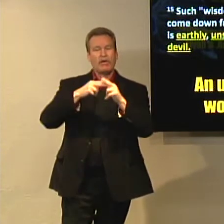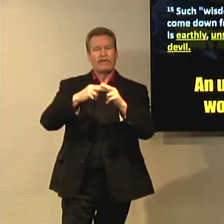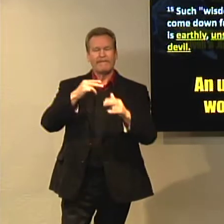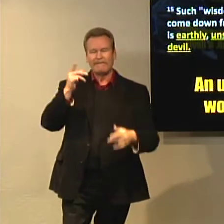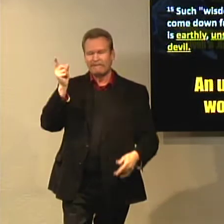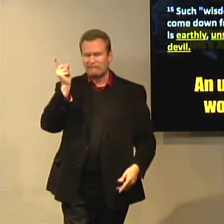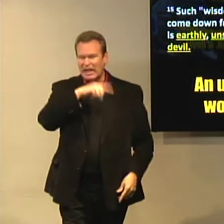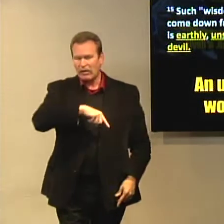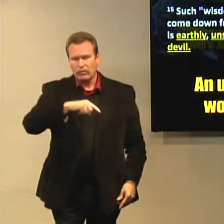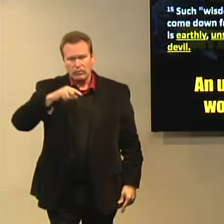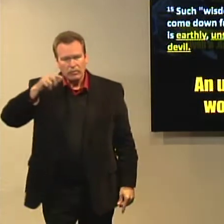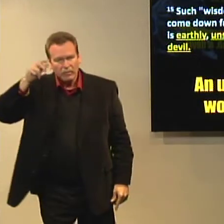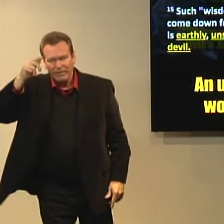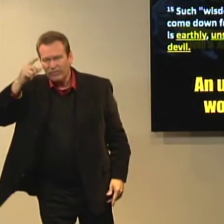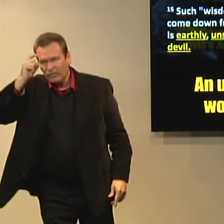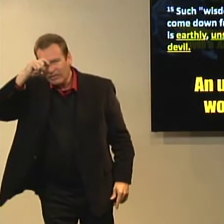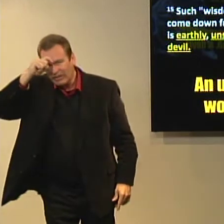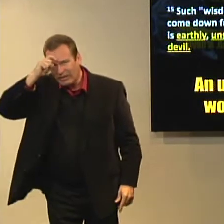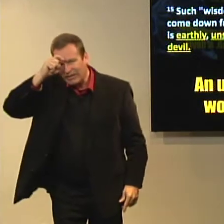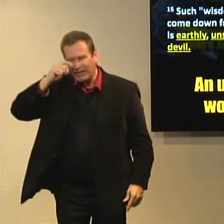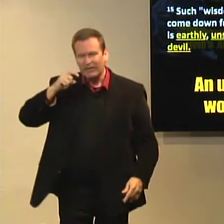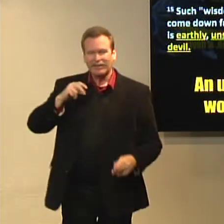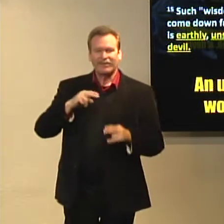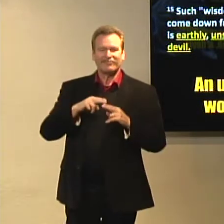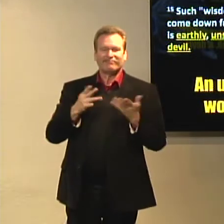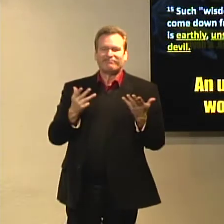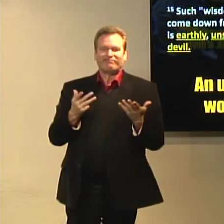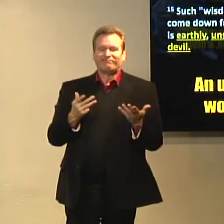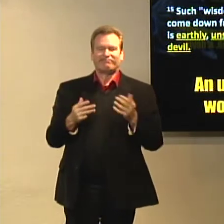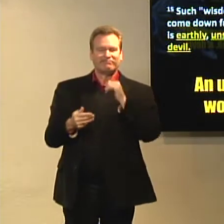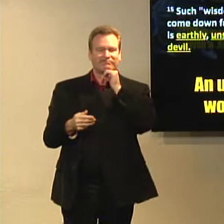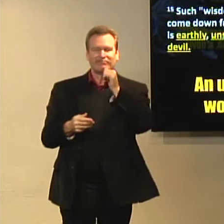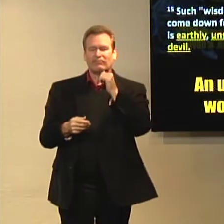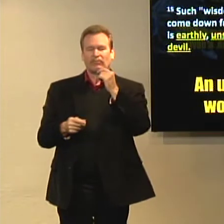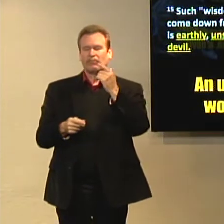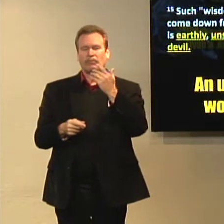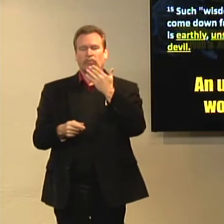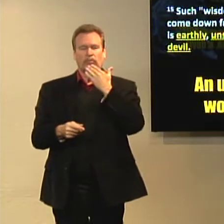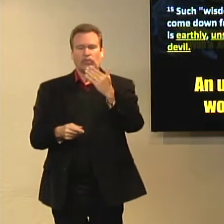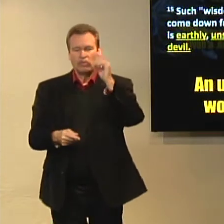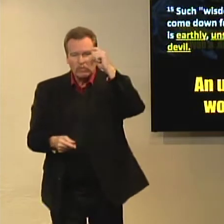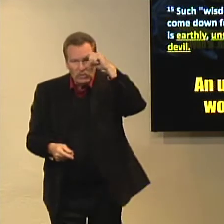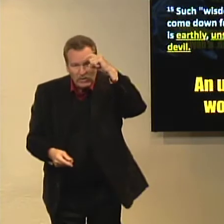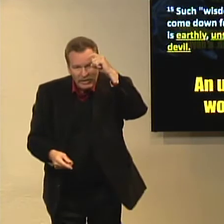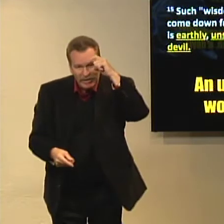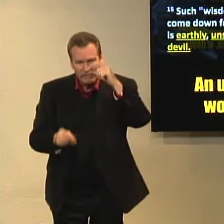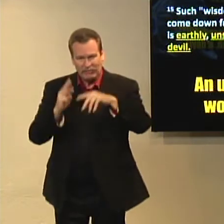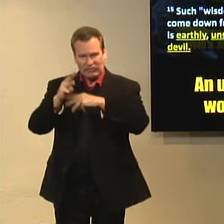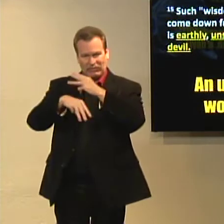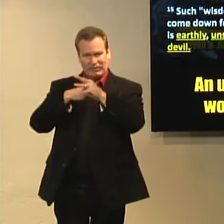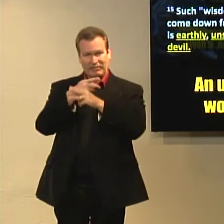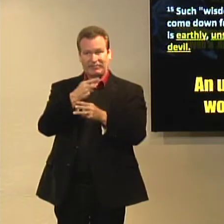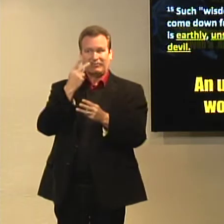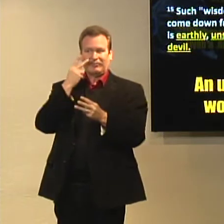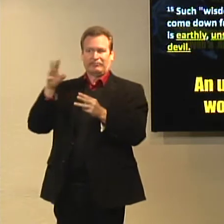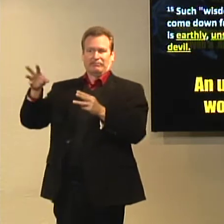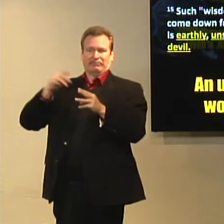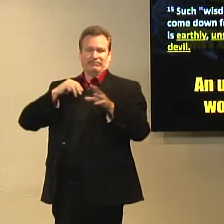earthly, unspiritual, and of the devil, these are false wisdom. This is untrue. It is not good wisdom, the wisdom